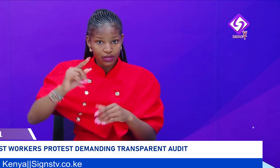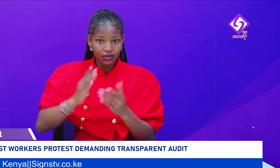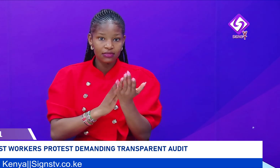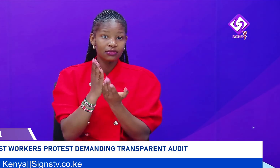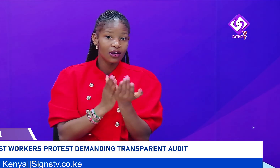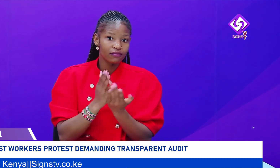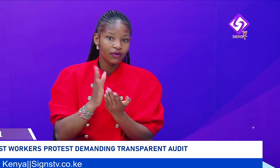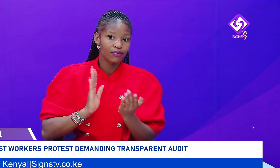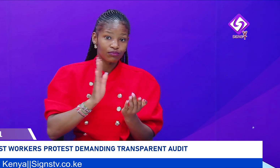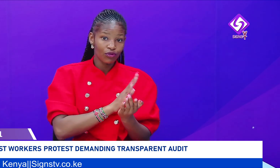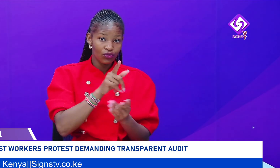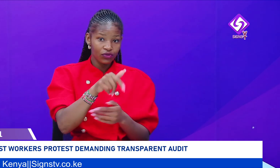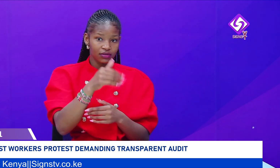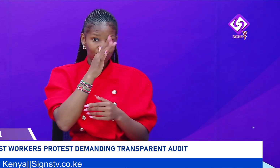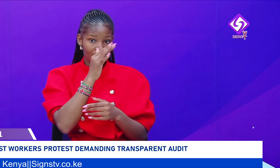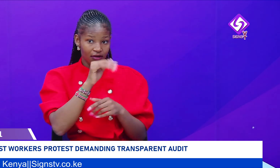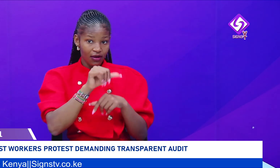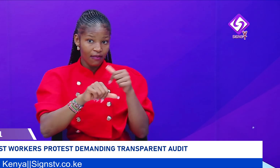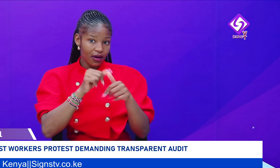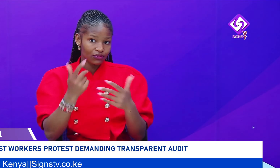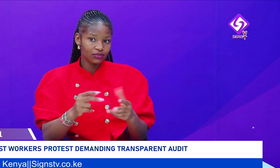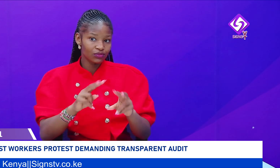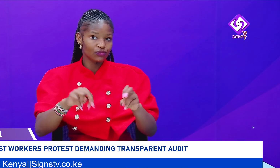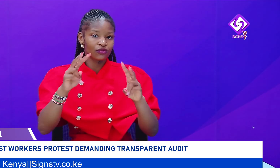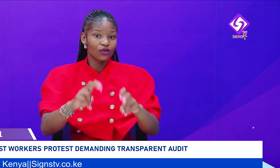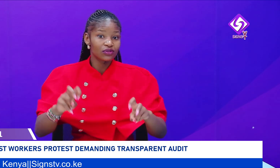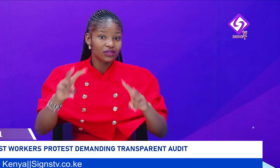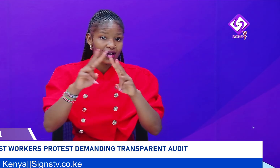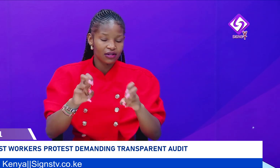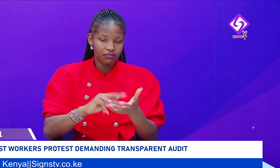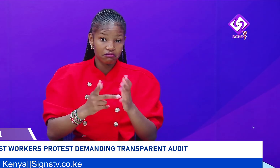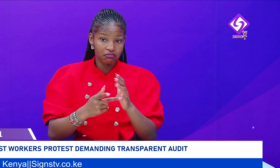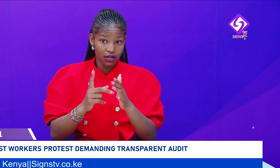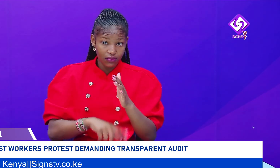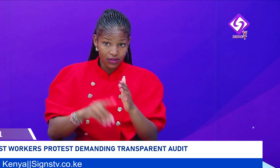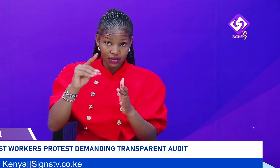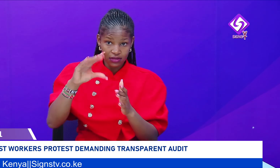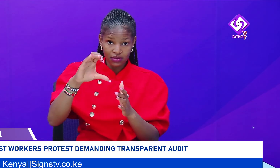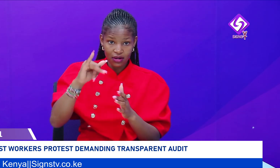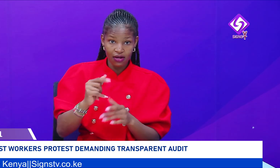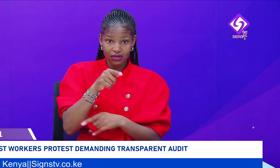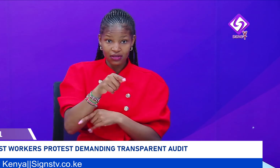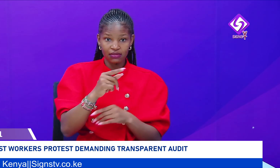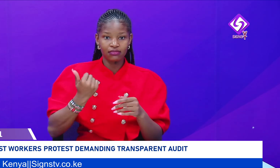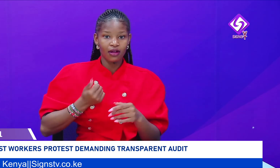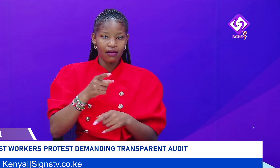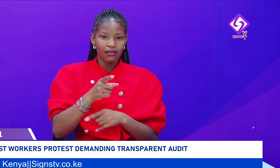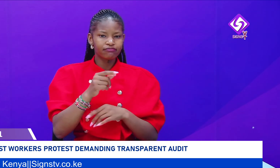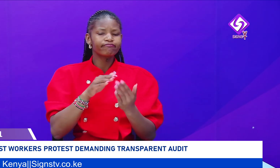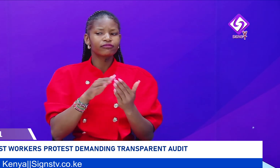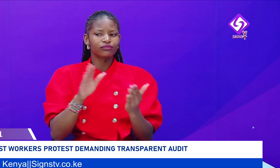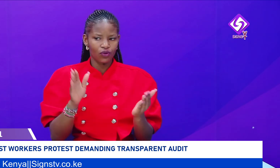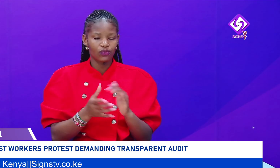Nabwala Anyango accused Wilfred Nyagundi, the CEO of Siaya County